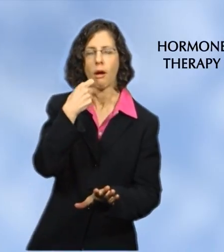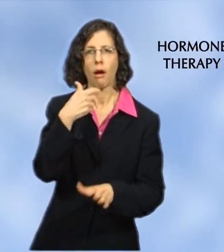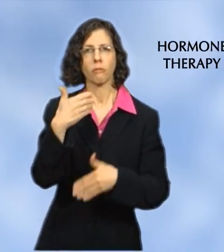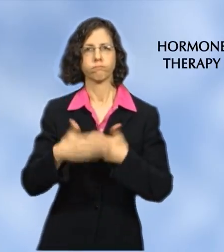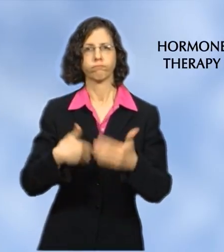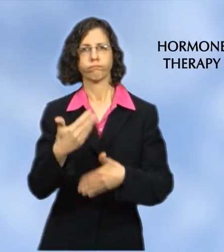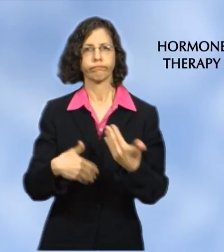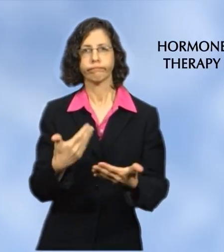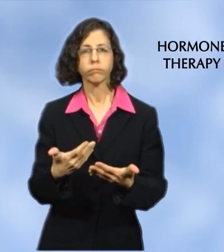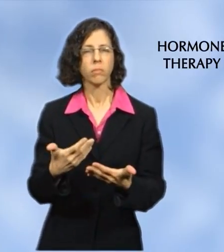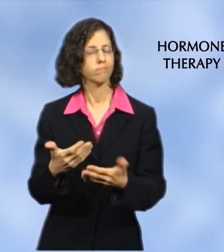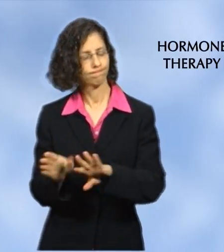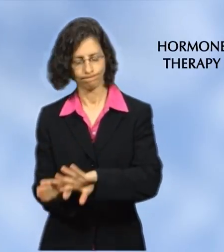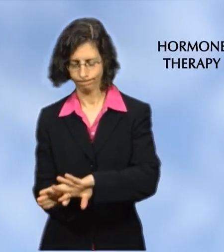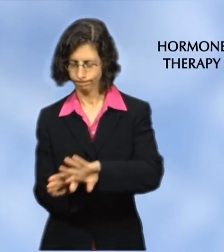period stops.